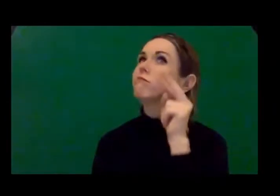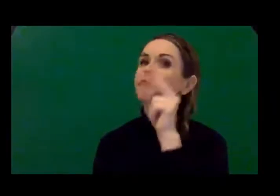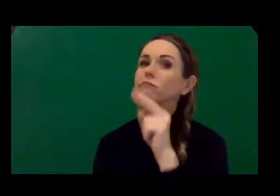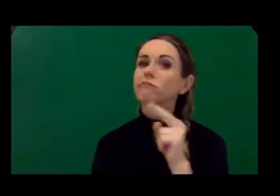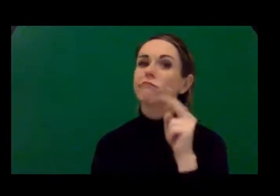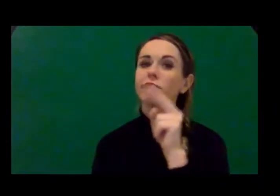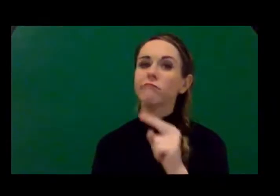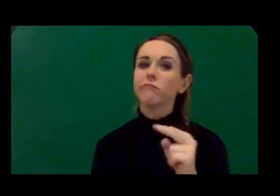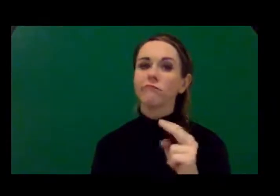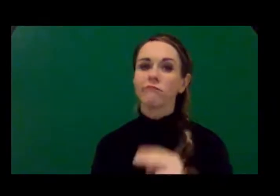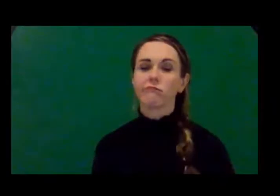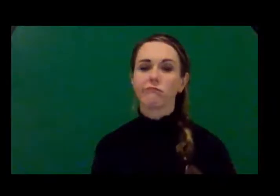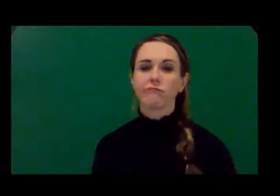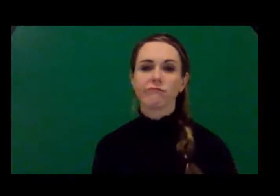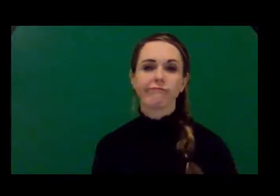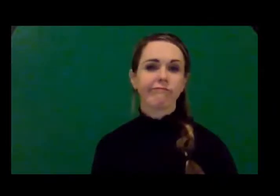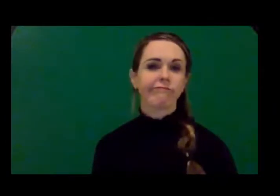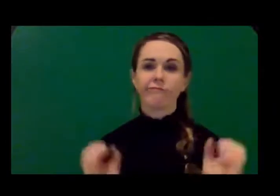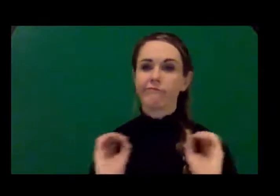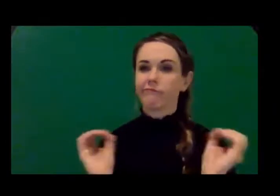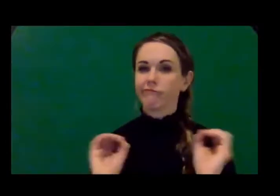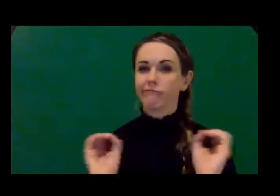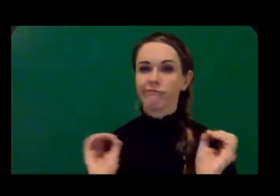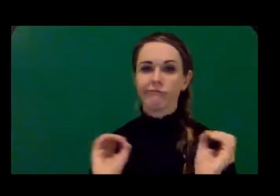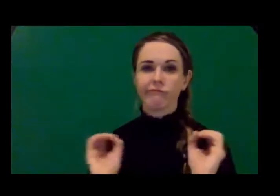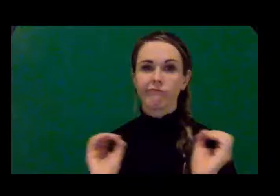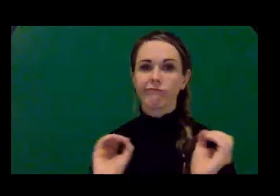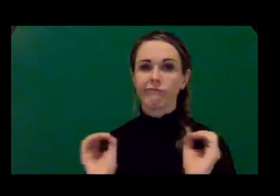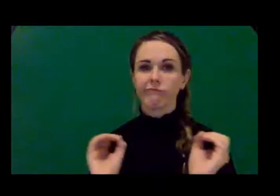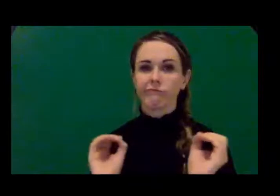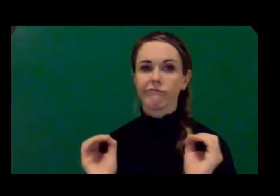But nothing's happening.